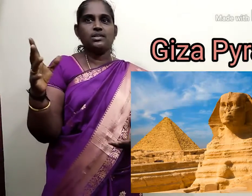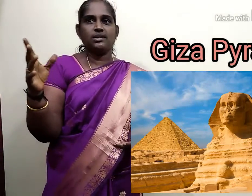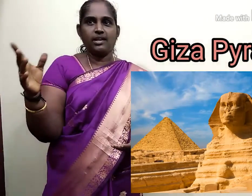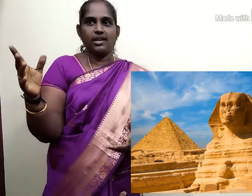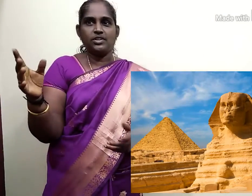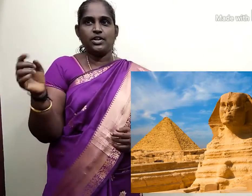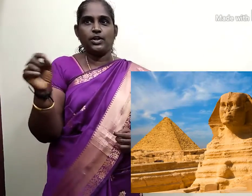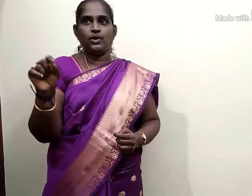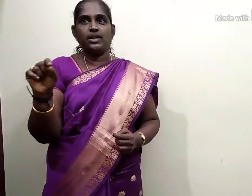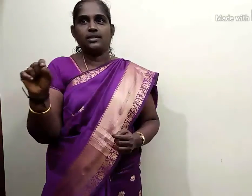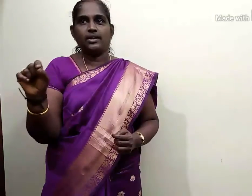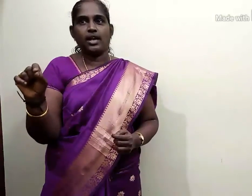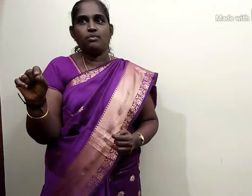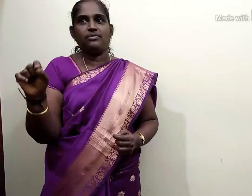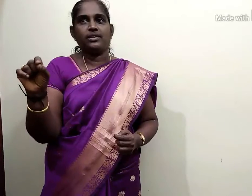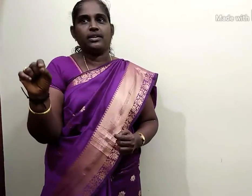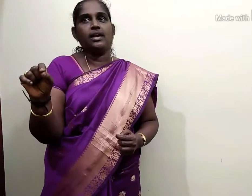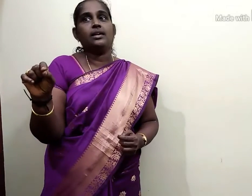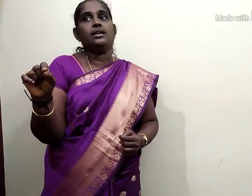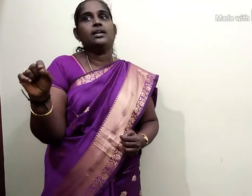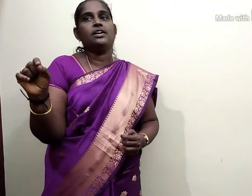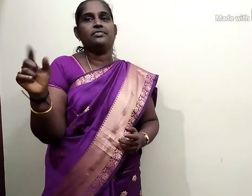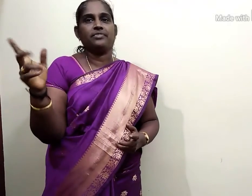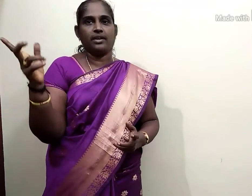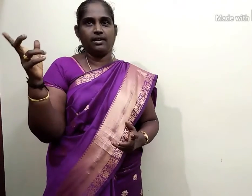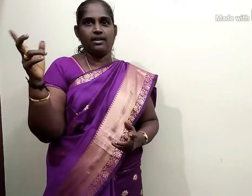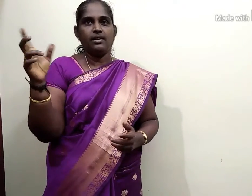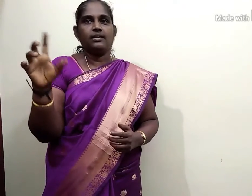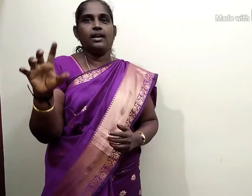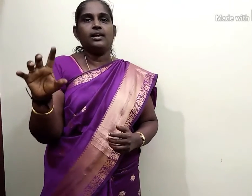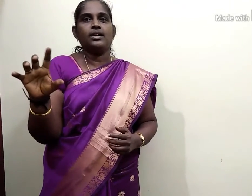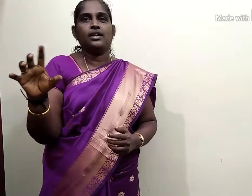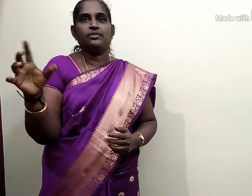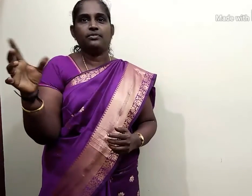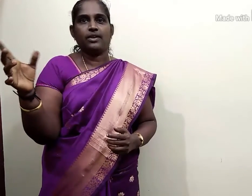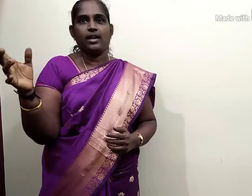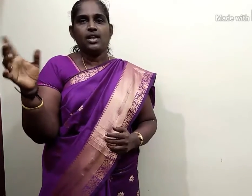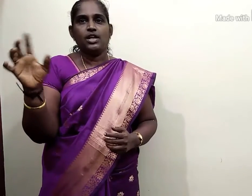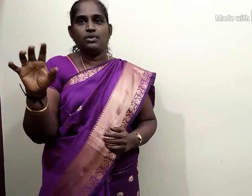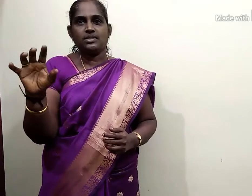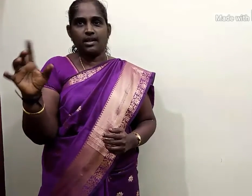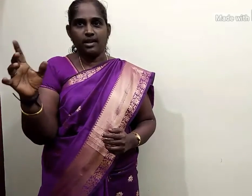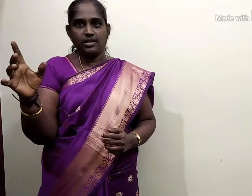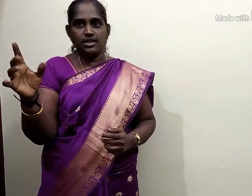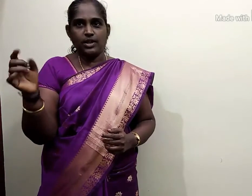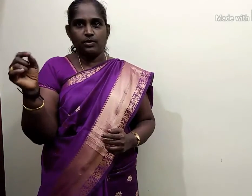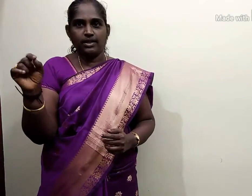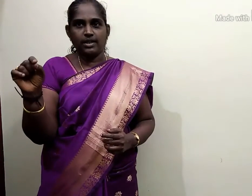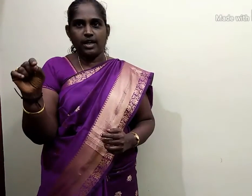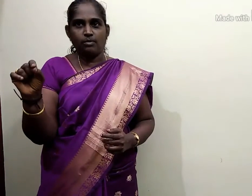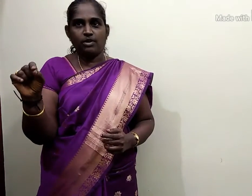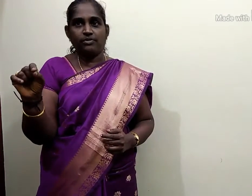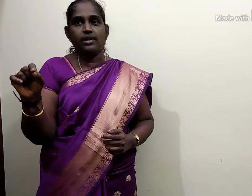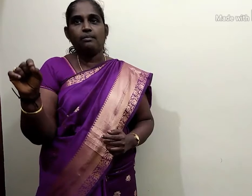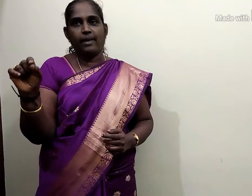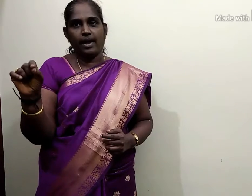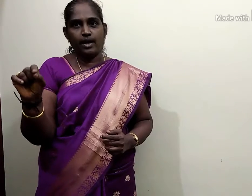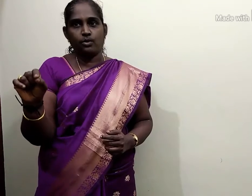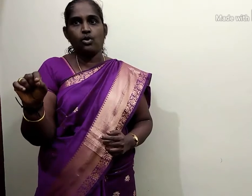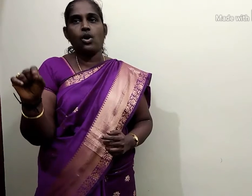was created during the time of King Khafre. King Khafre. It was created during the time of Pharaoh